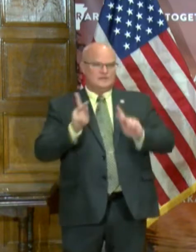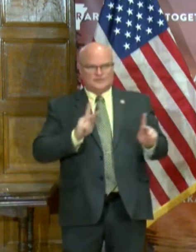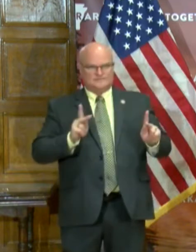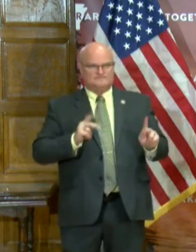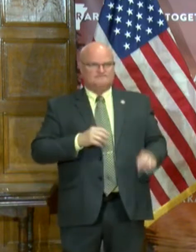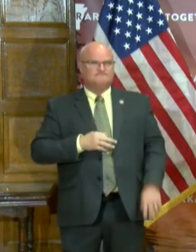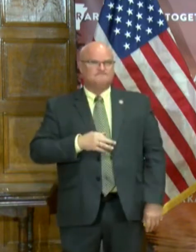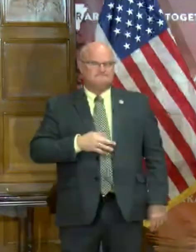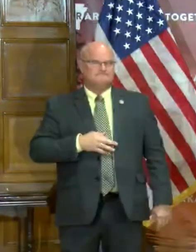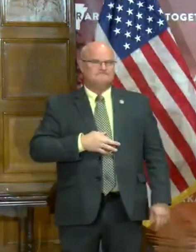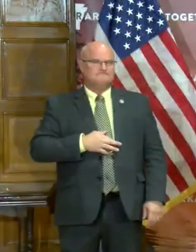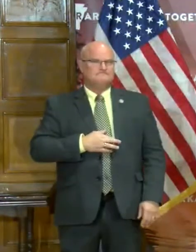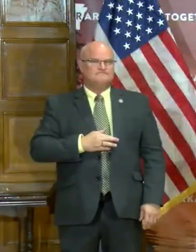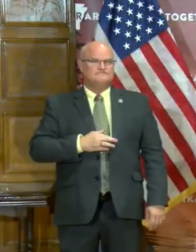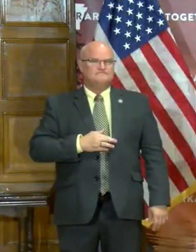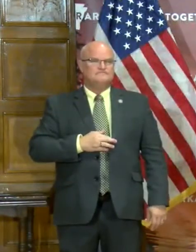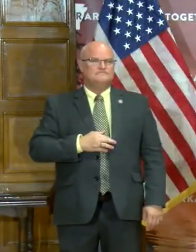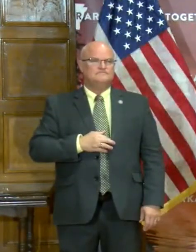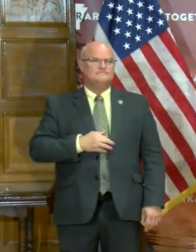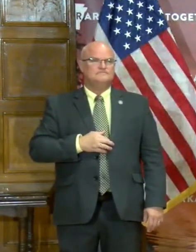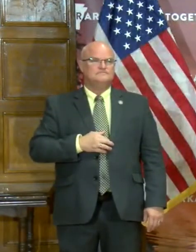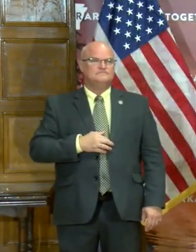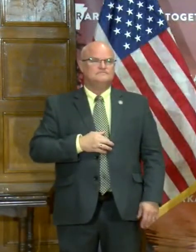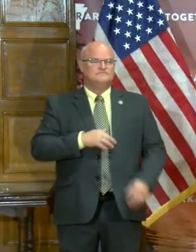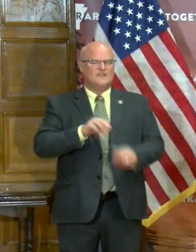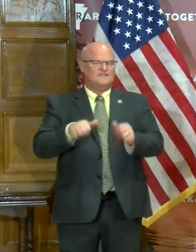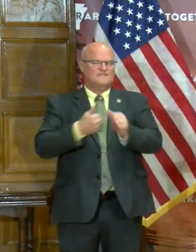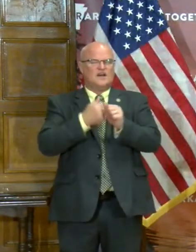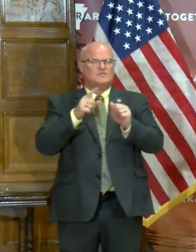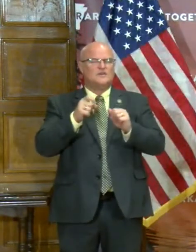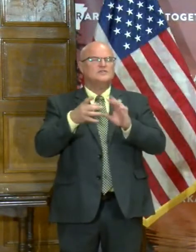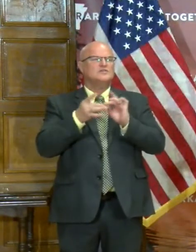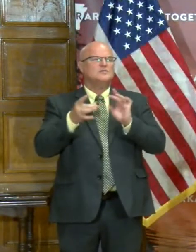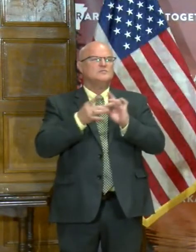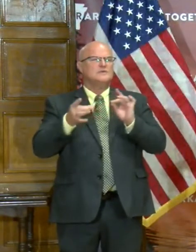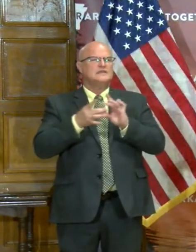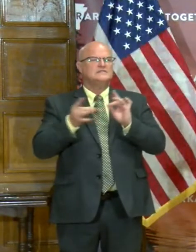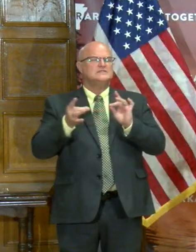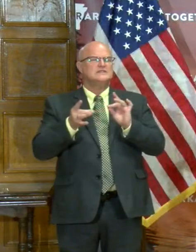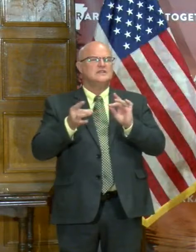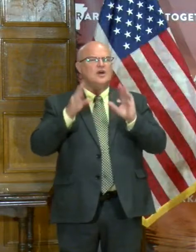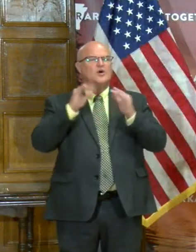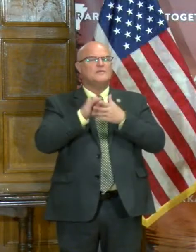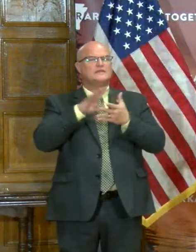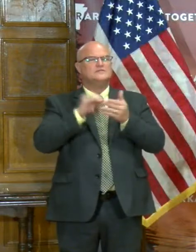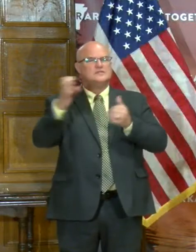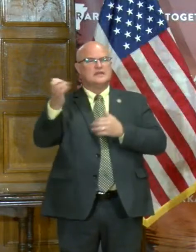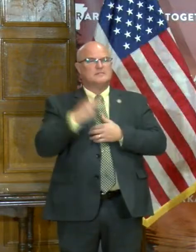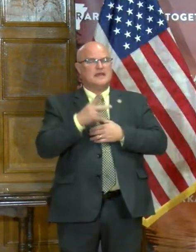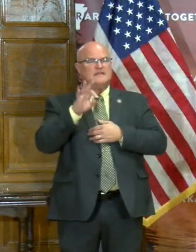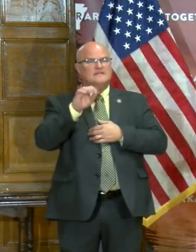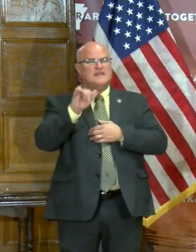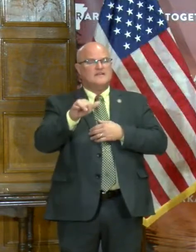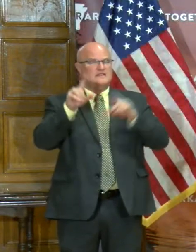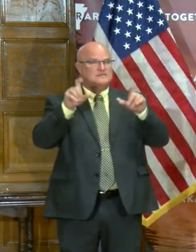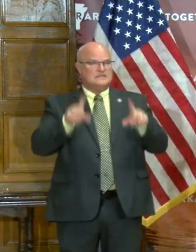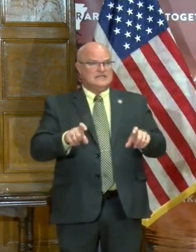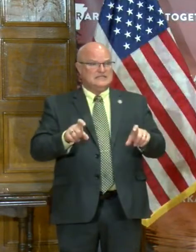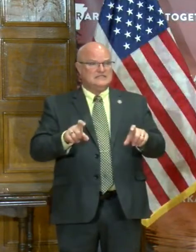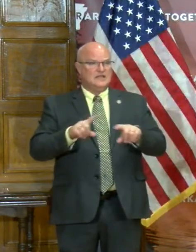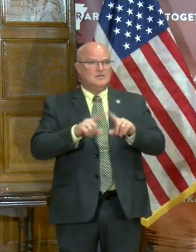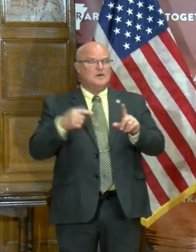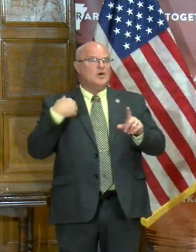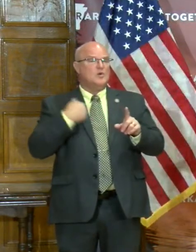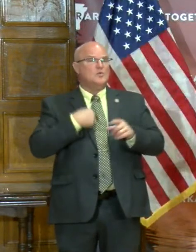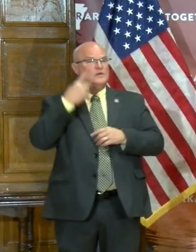else. Governor, just a follow-up, if I could. You had mentioned hoping that students come back to Fayetteville and do get tested, but